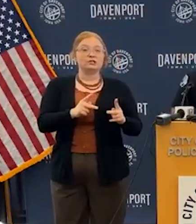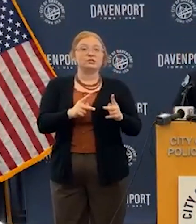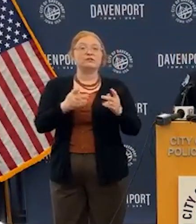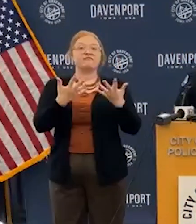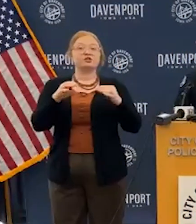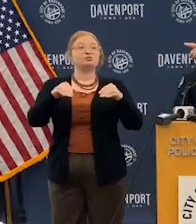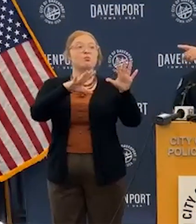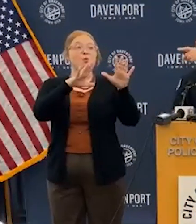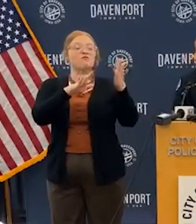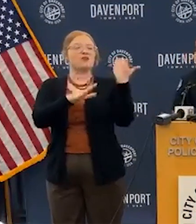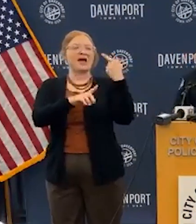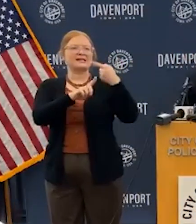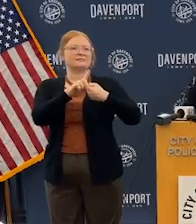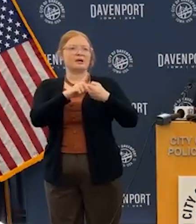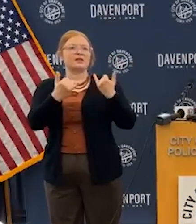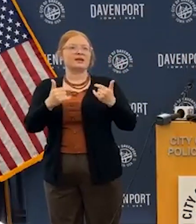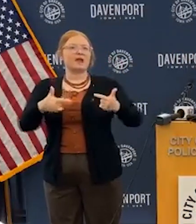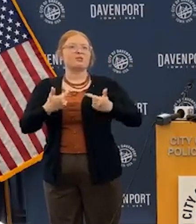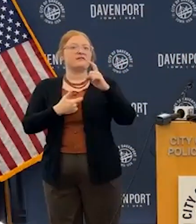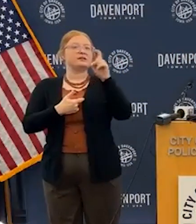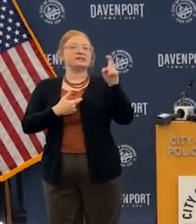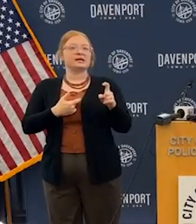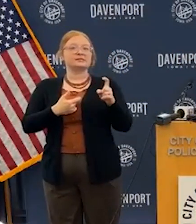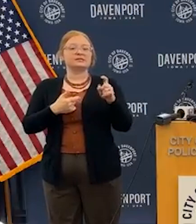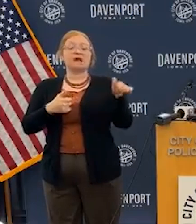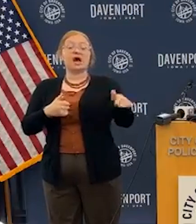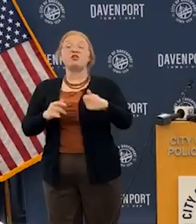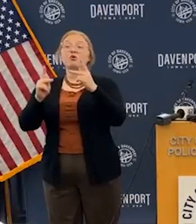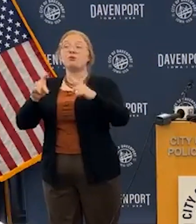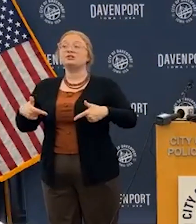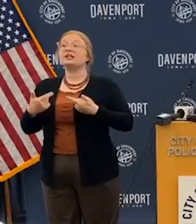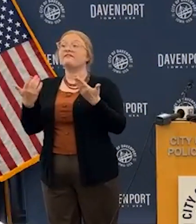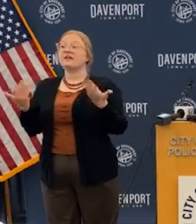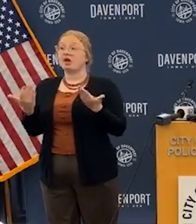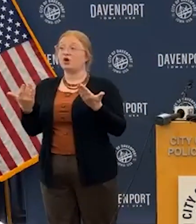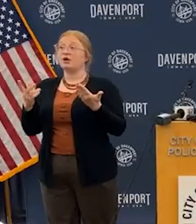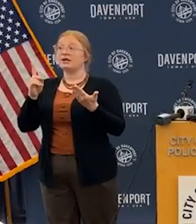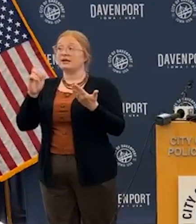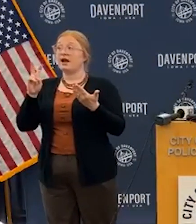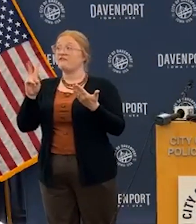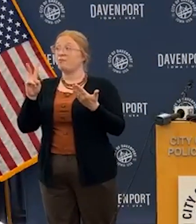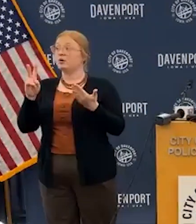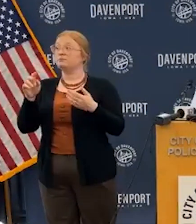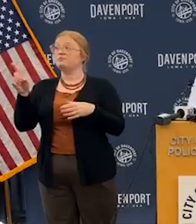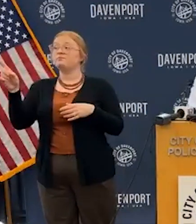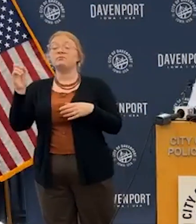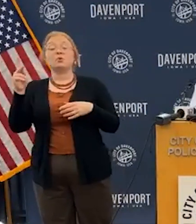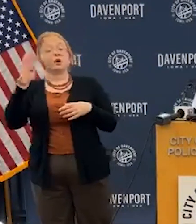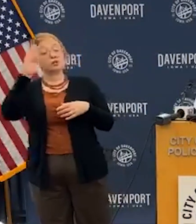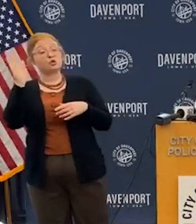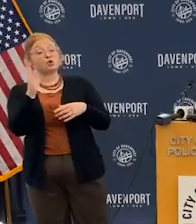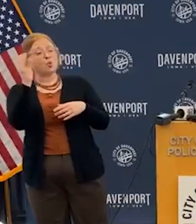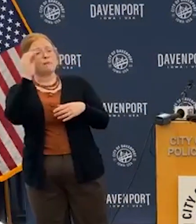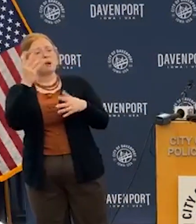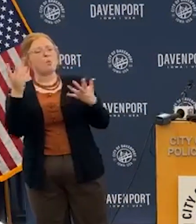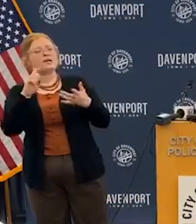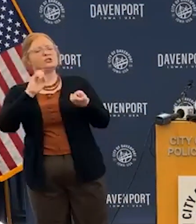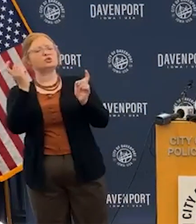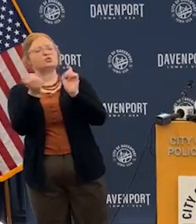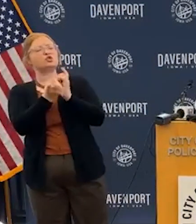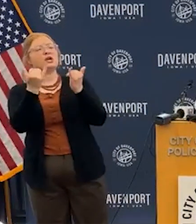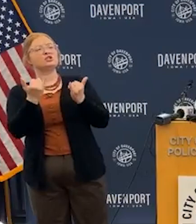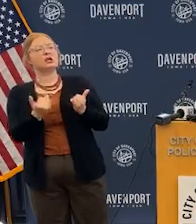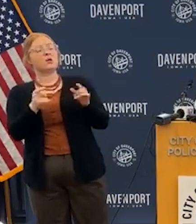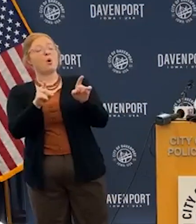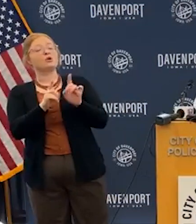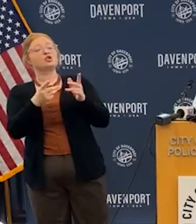here, I'll come. We'll go back. In your opinion, what needs to change here? And did the permitting process and inspection process, did it fail? So we have a